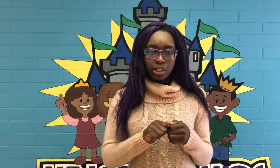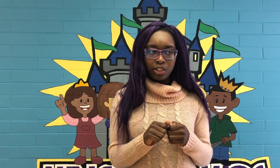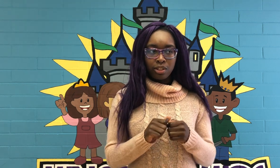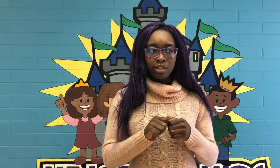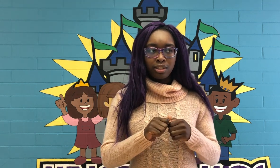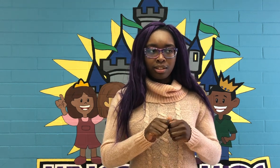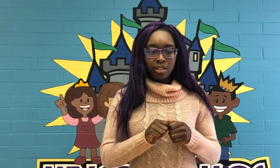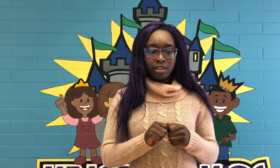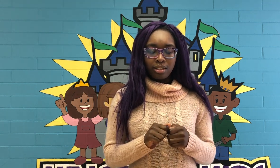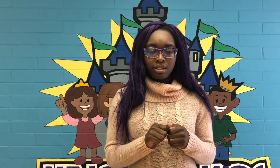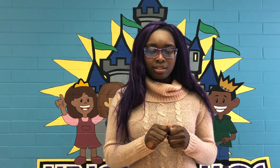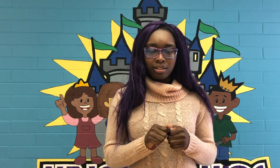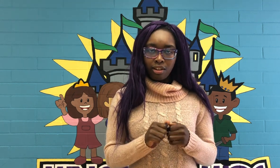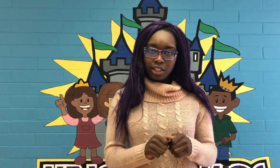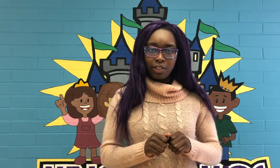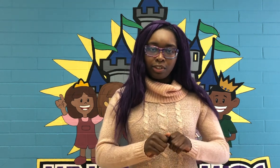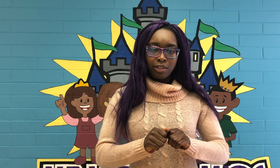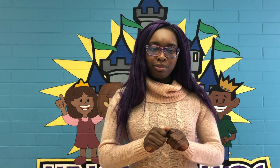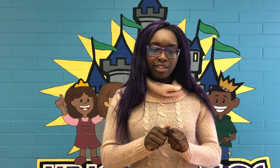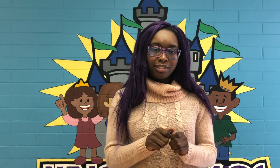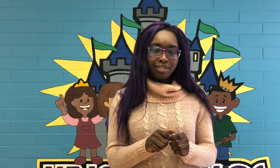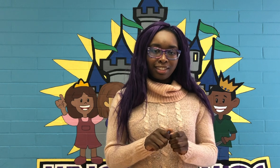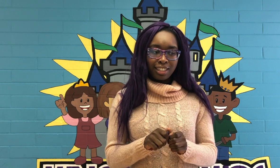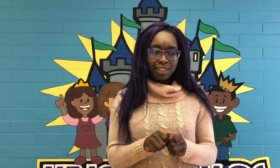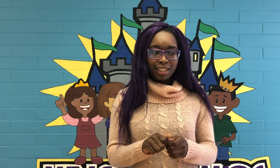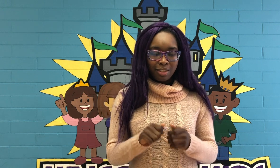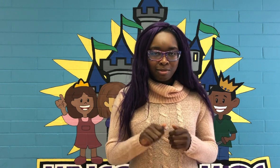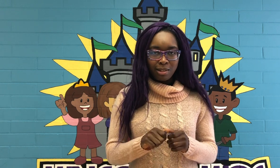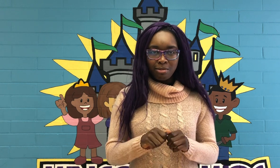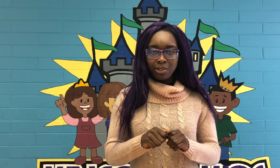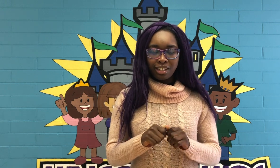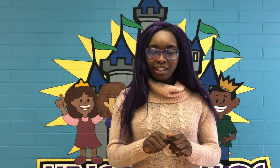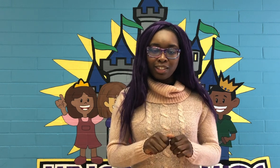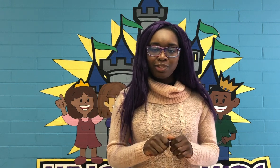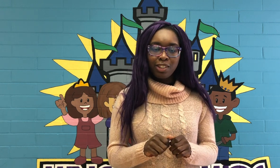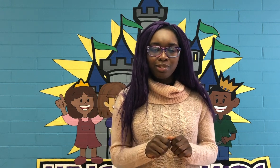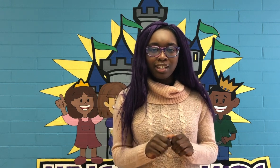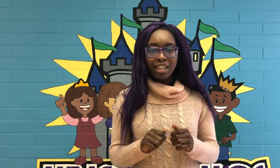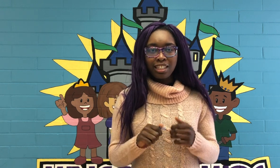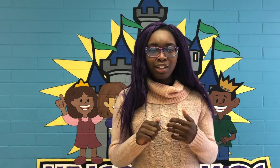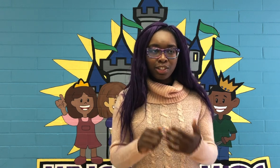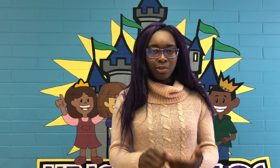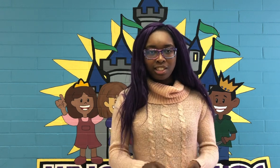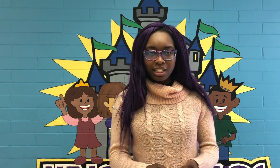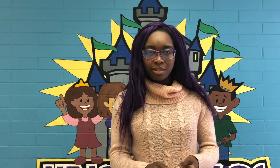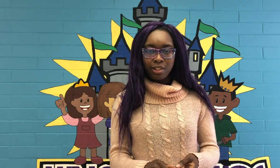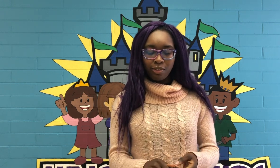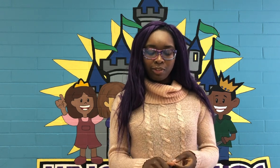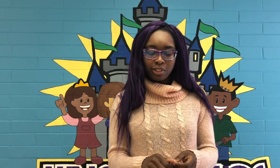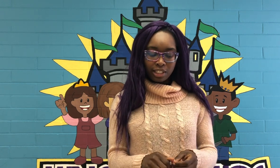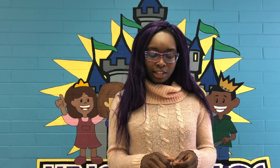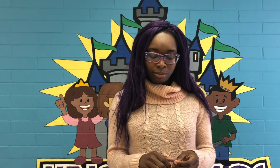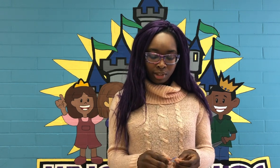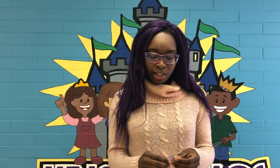much. God is faithful. That's like the main point. God is faithful, and he also wants us to be faithful to him.